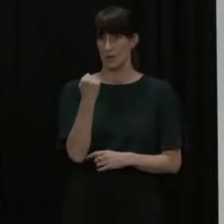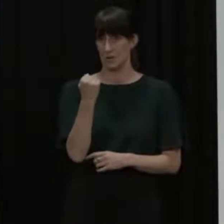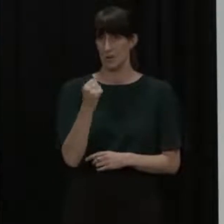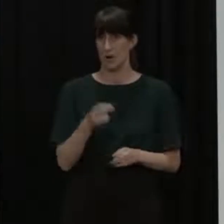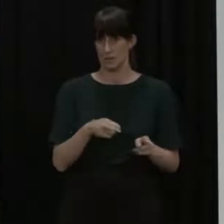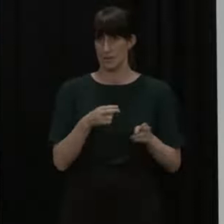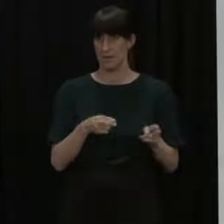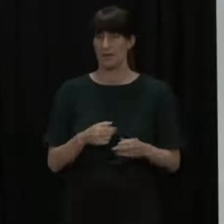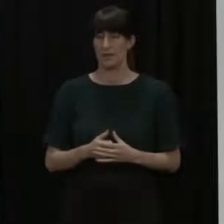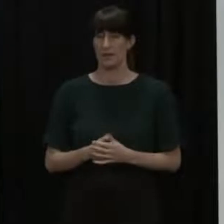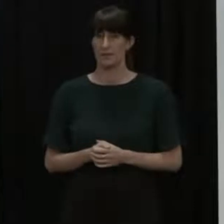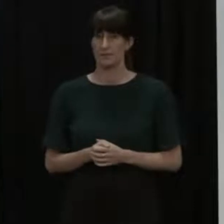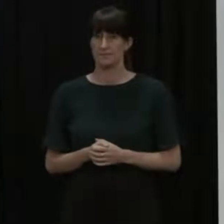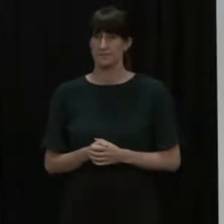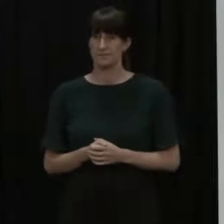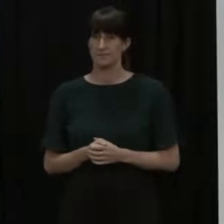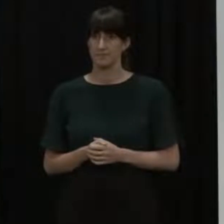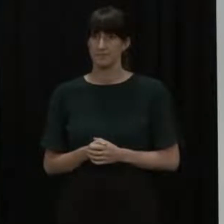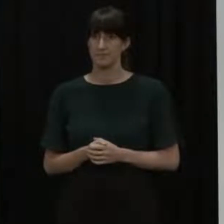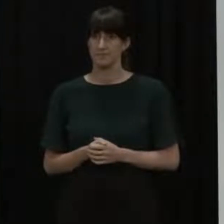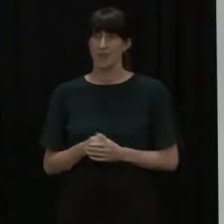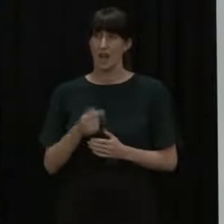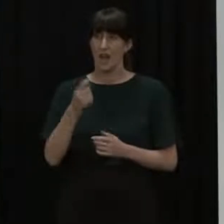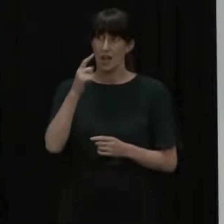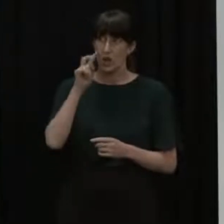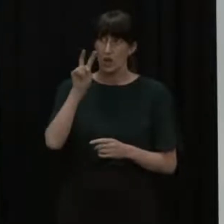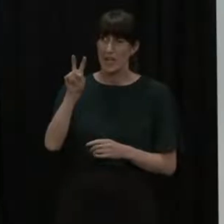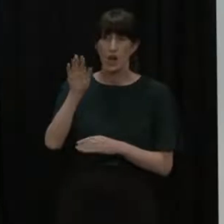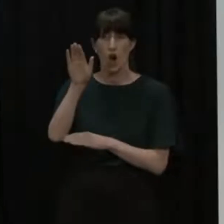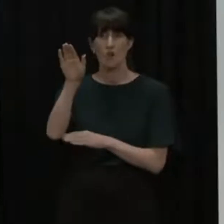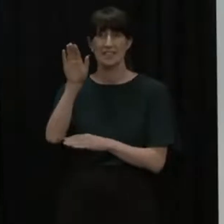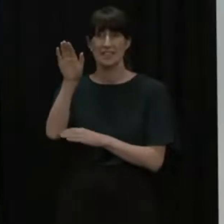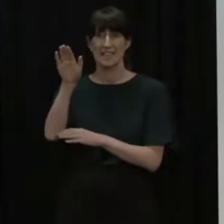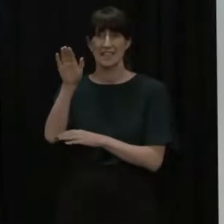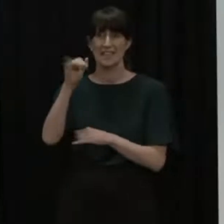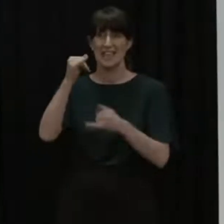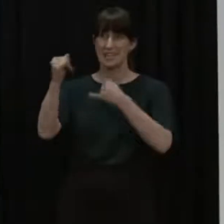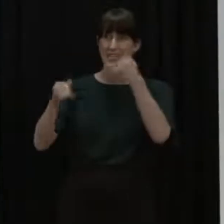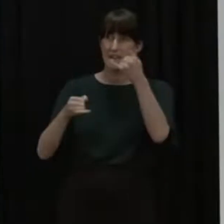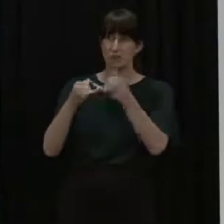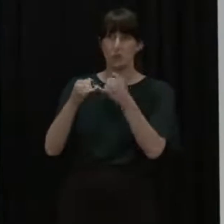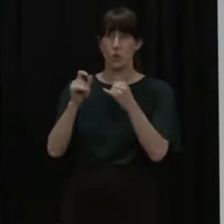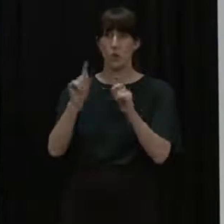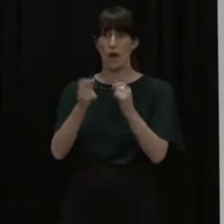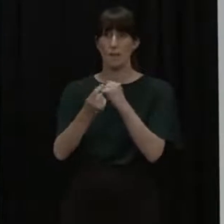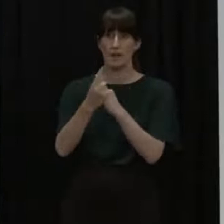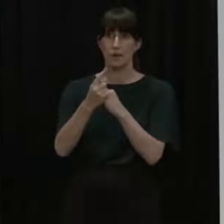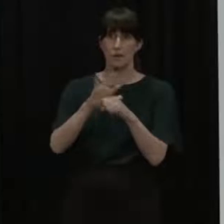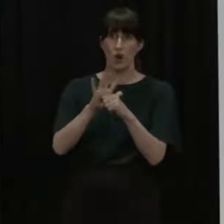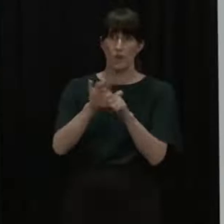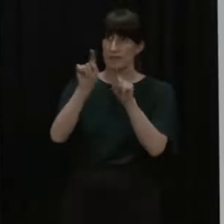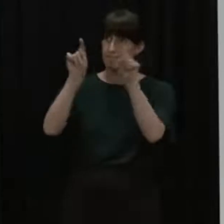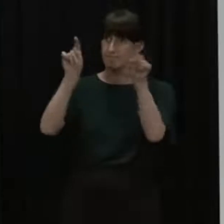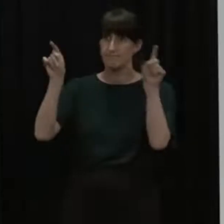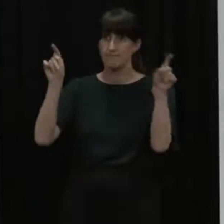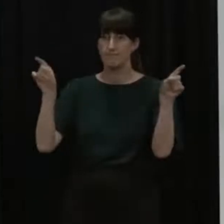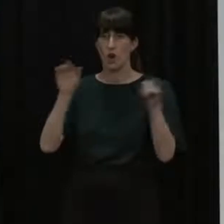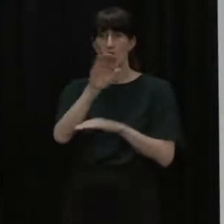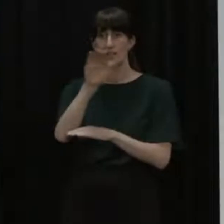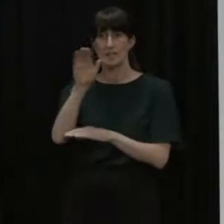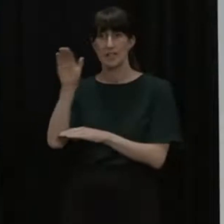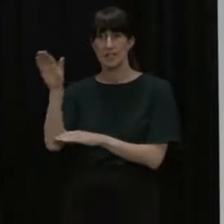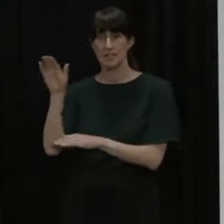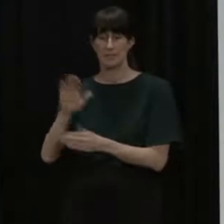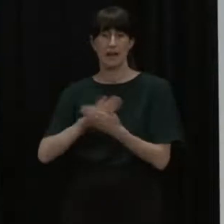Just looking at the international situation, there's been a lot of coverage about what's happening elsewhere in the world, and we have clear evidence